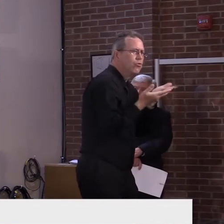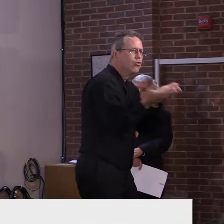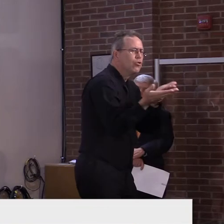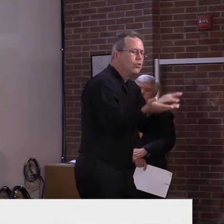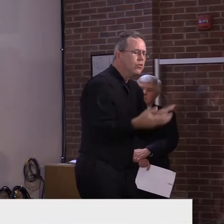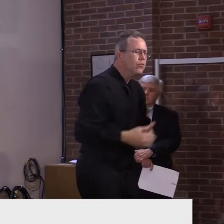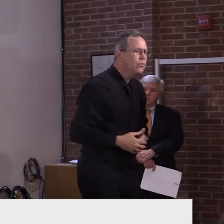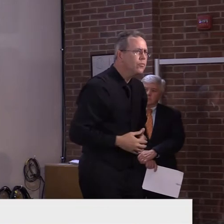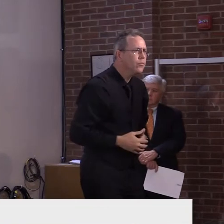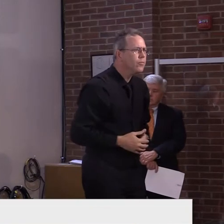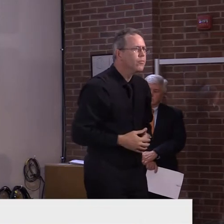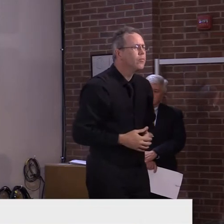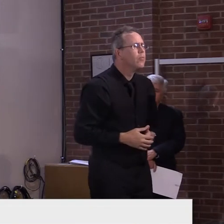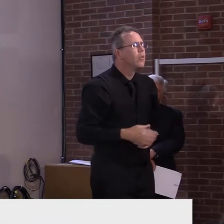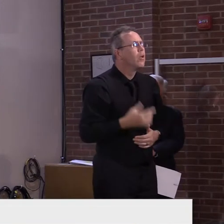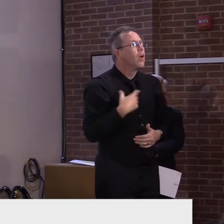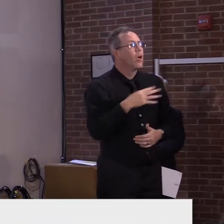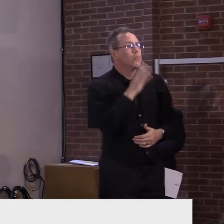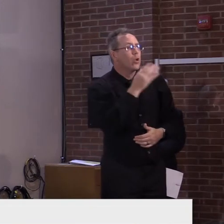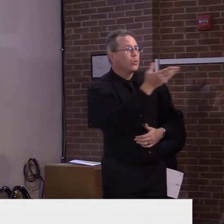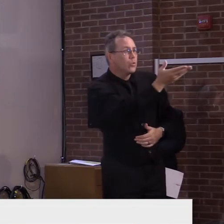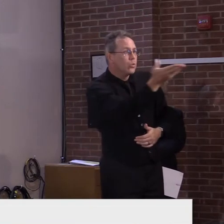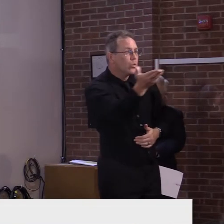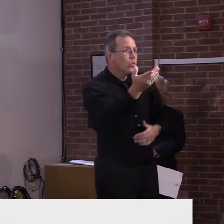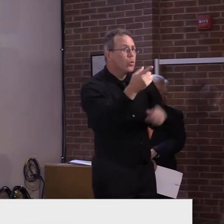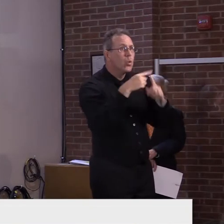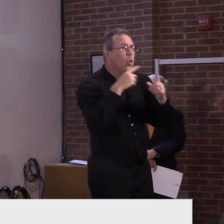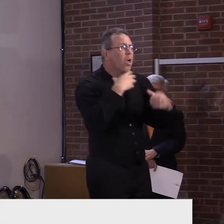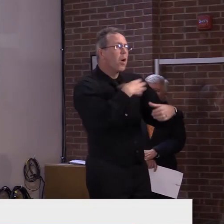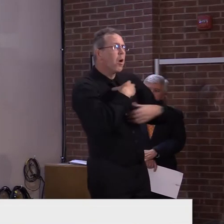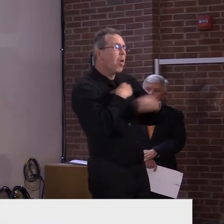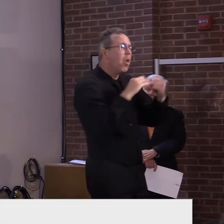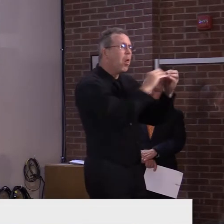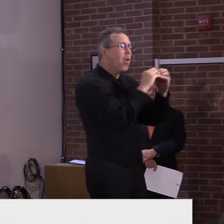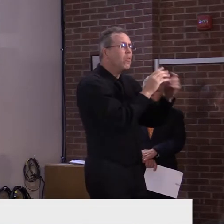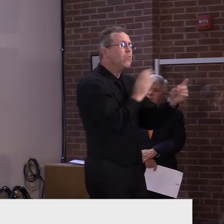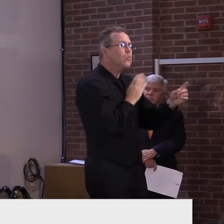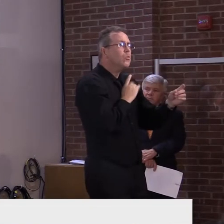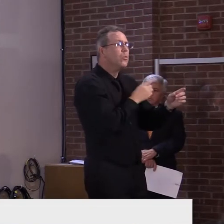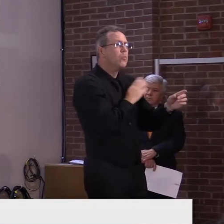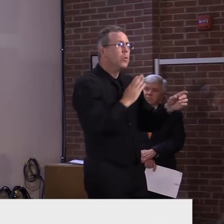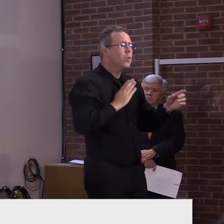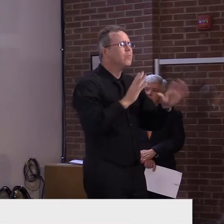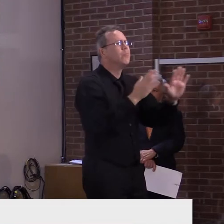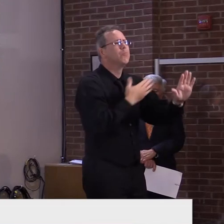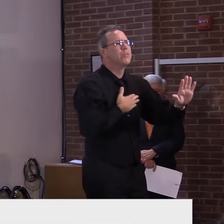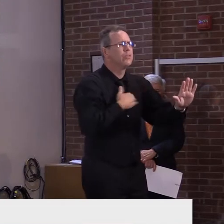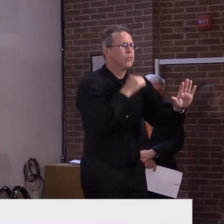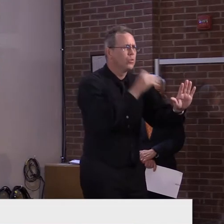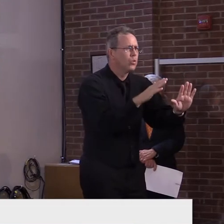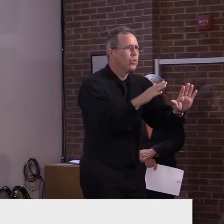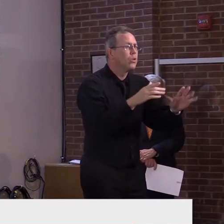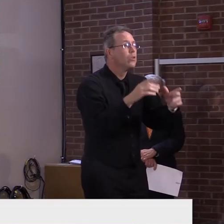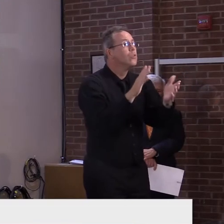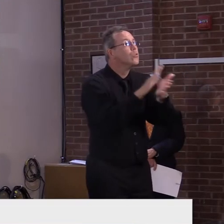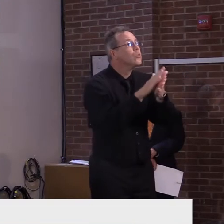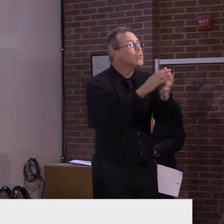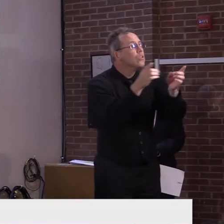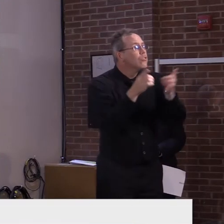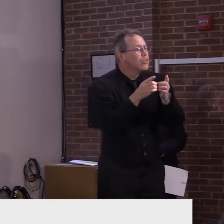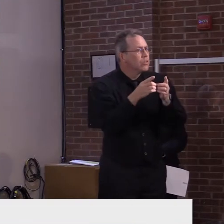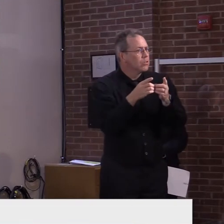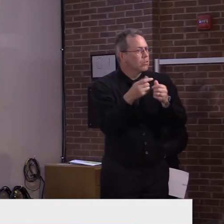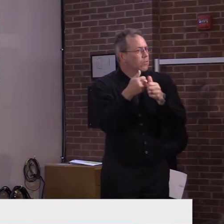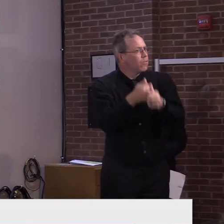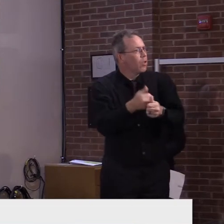who are upset at their school district. They're simply following the state's advice. They're doing